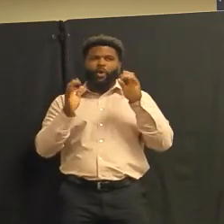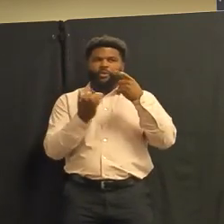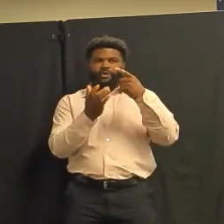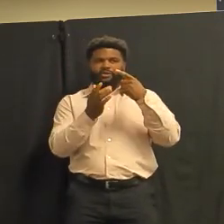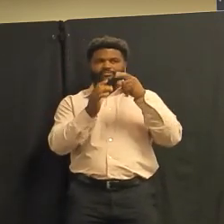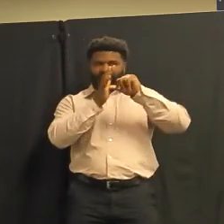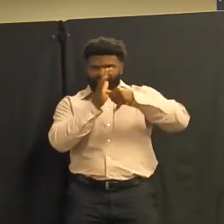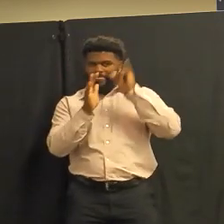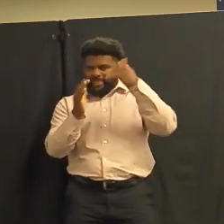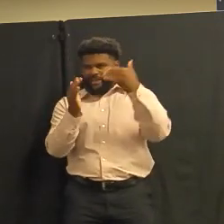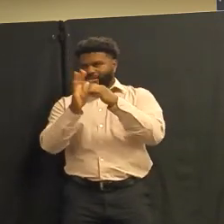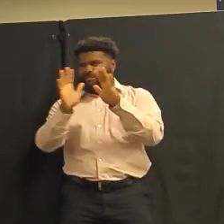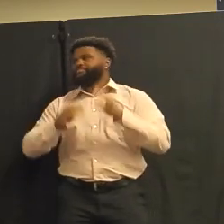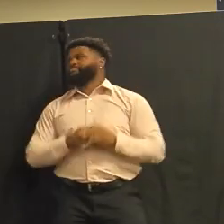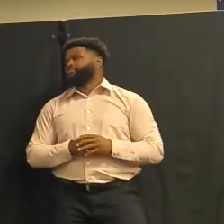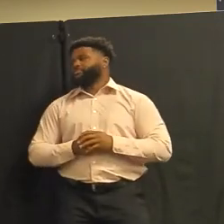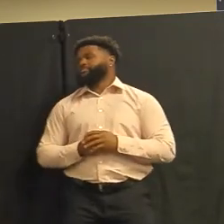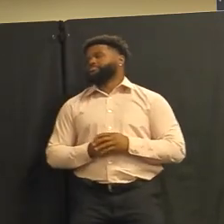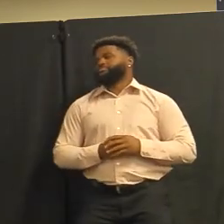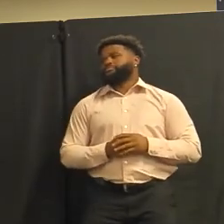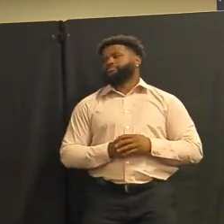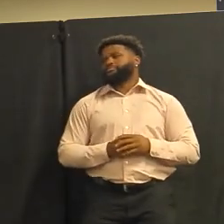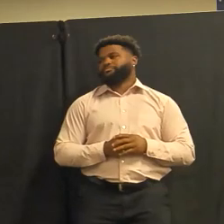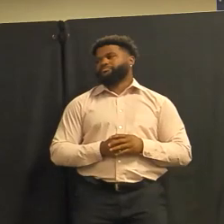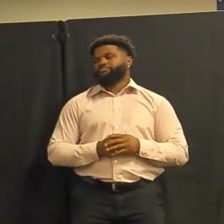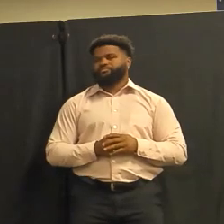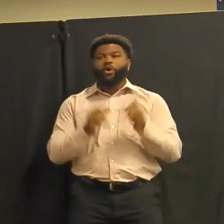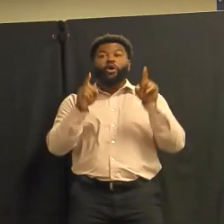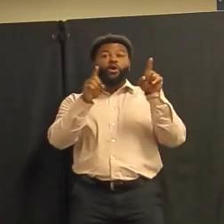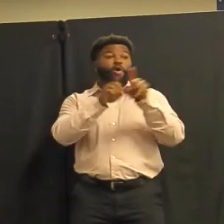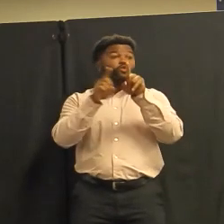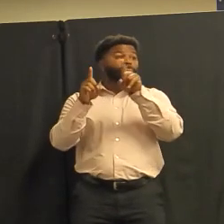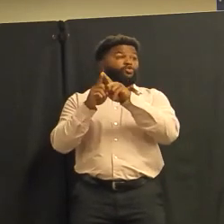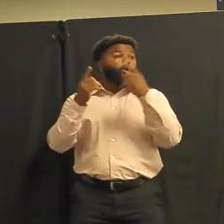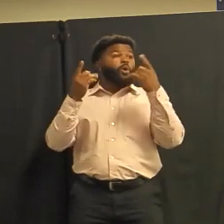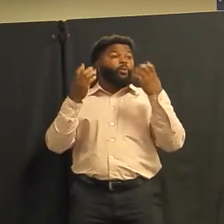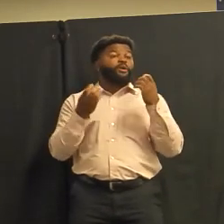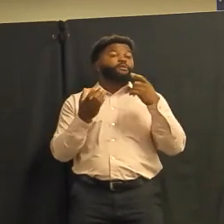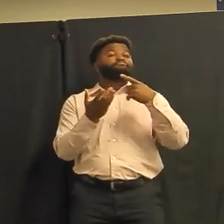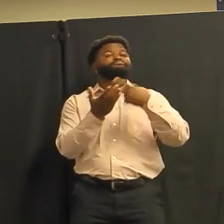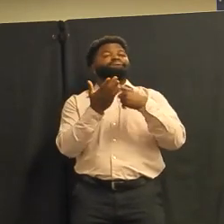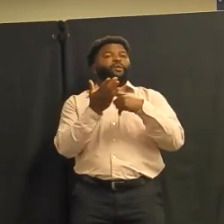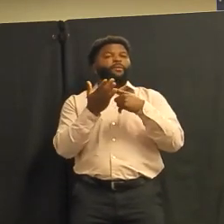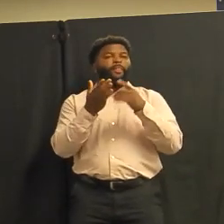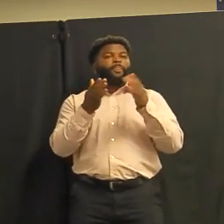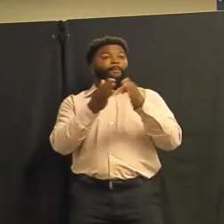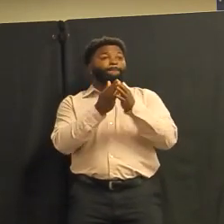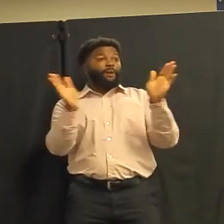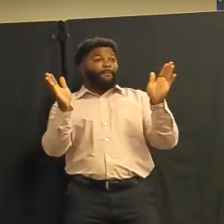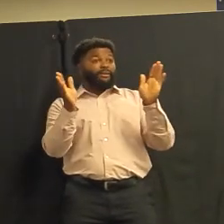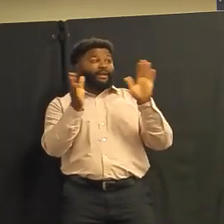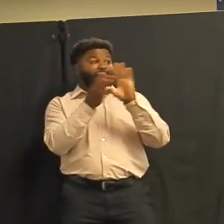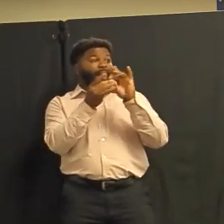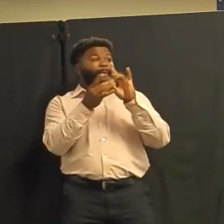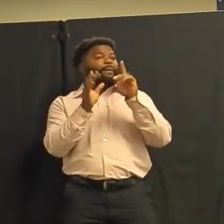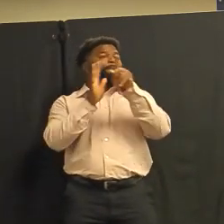that really quick. I also want to go over the public comment